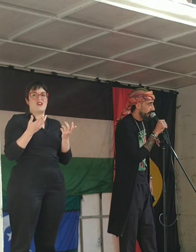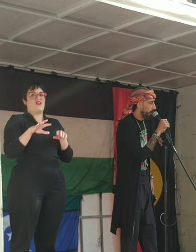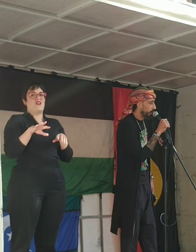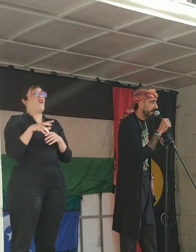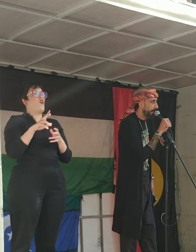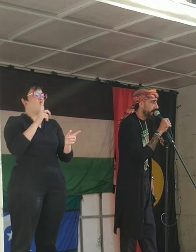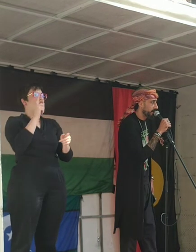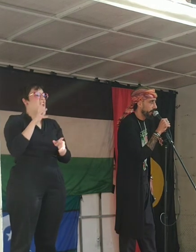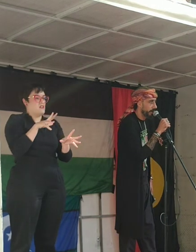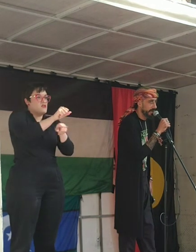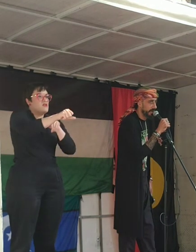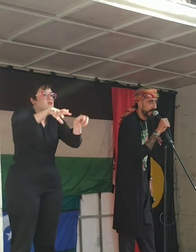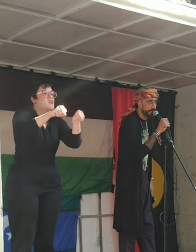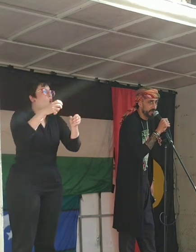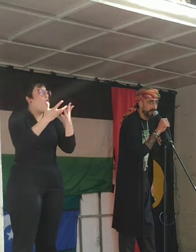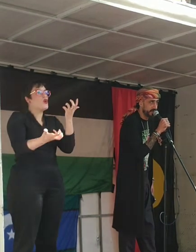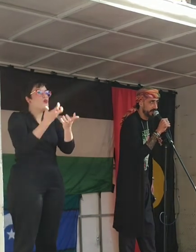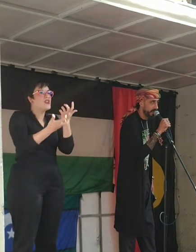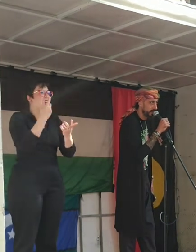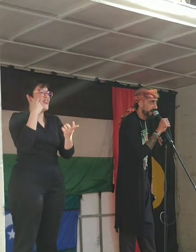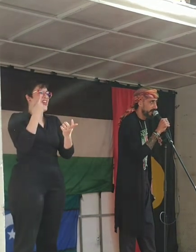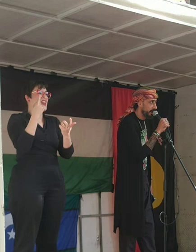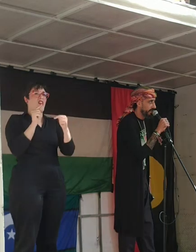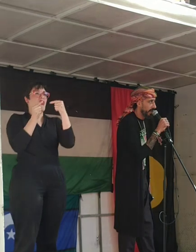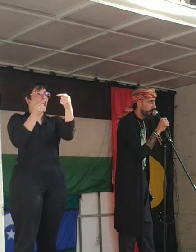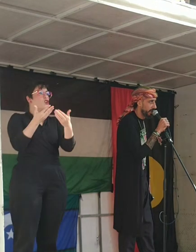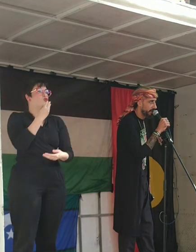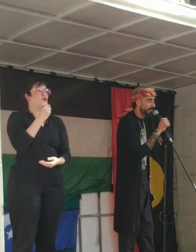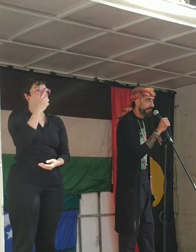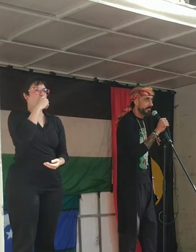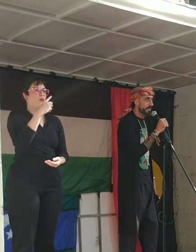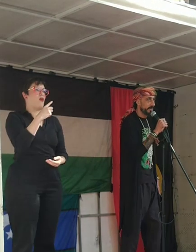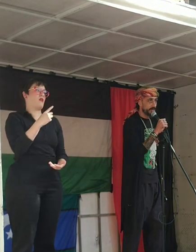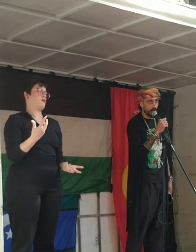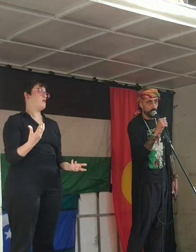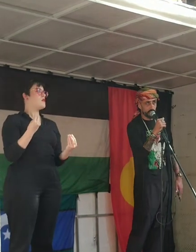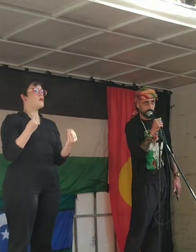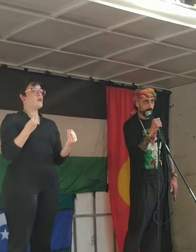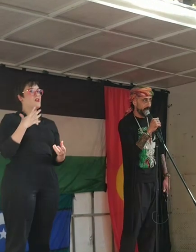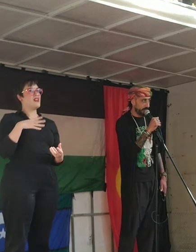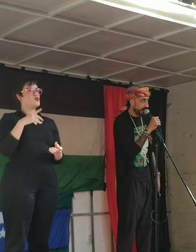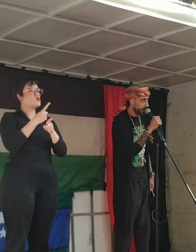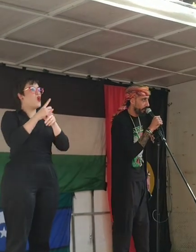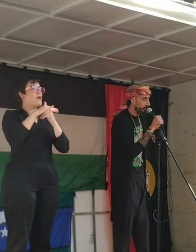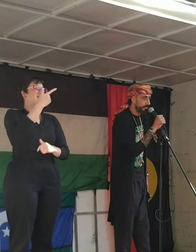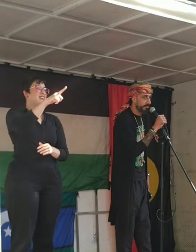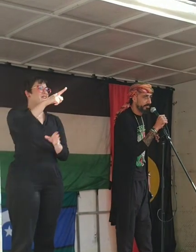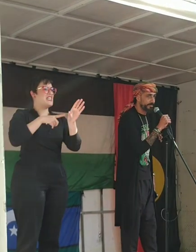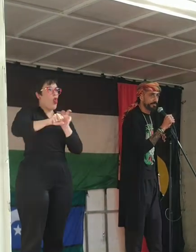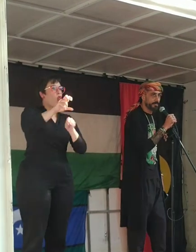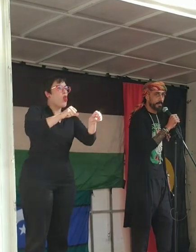then talk to me about occupying a land for 76 years, what that looks like. So,